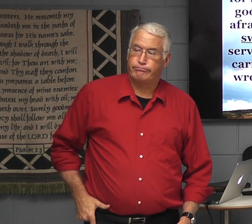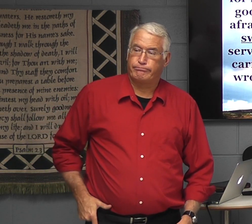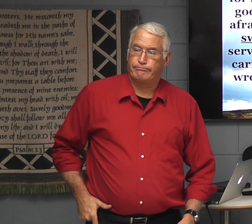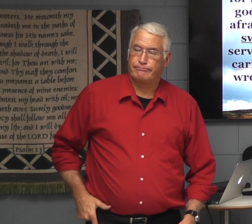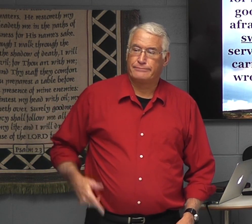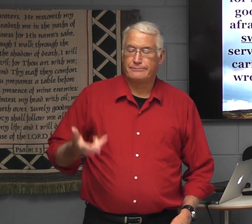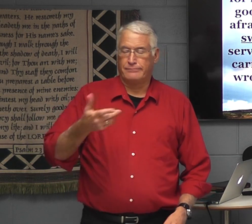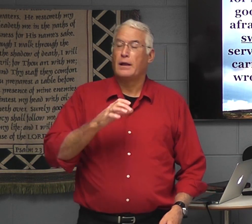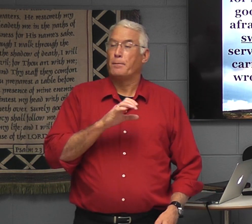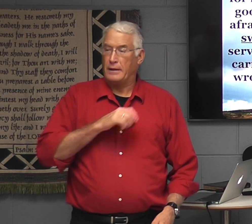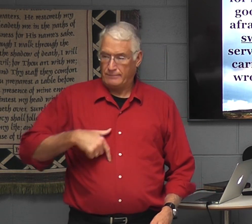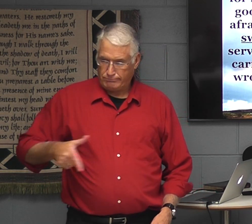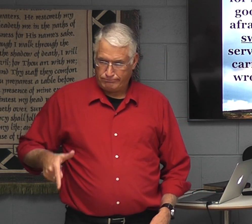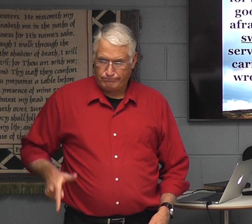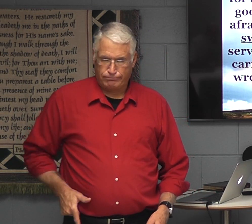Just like police now have a gun.